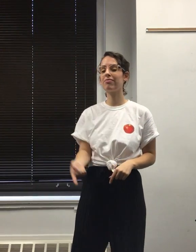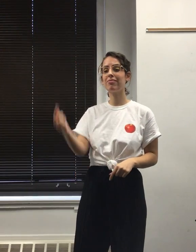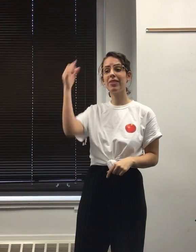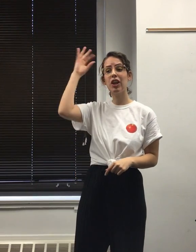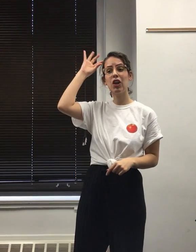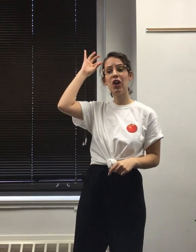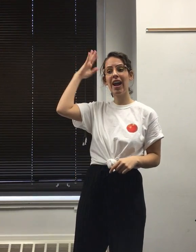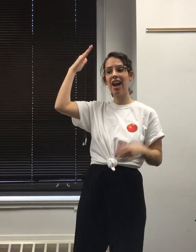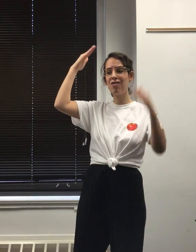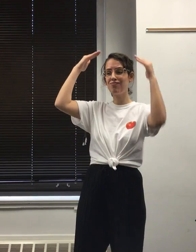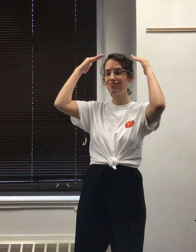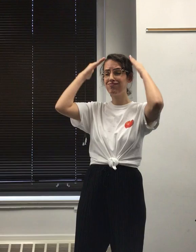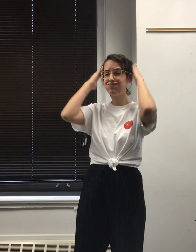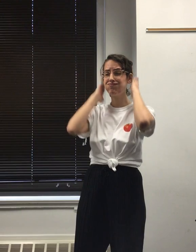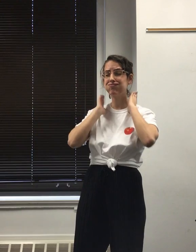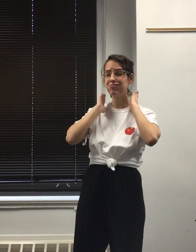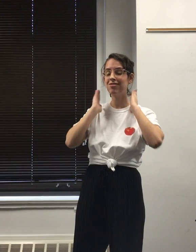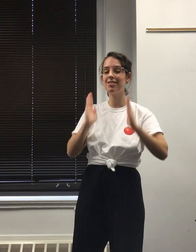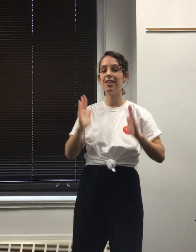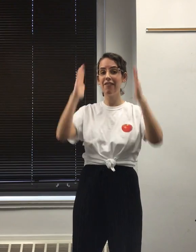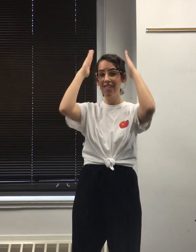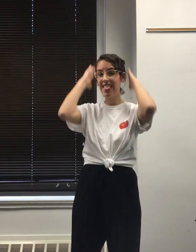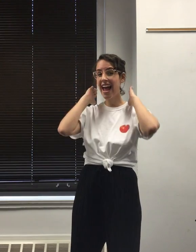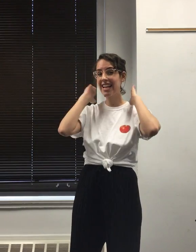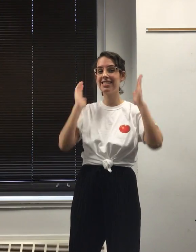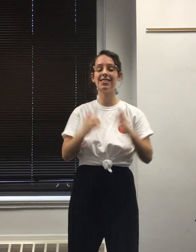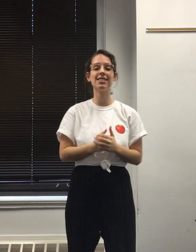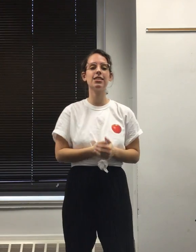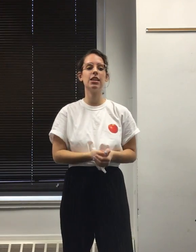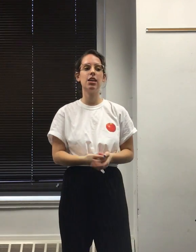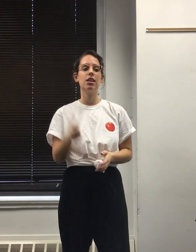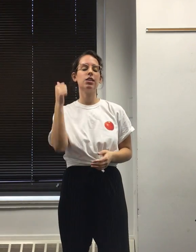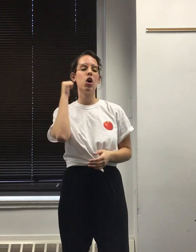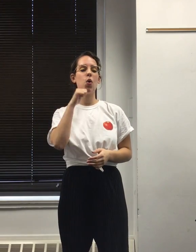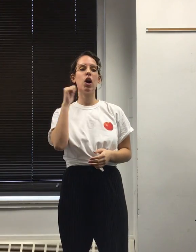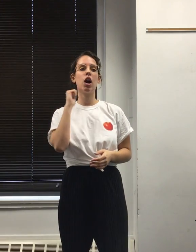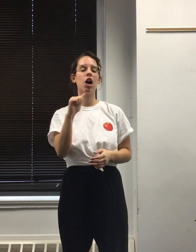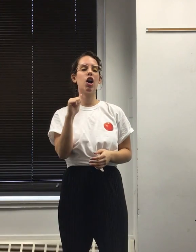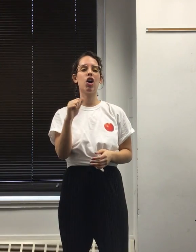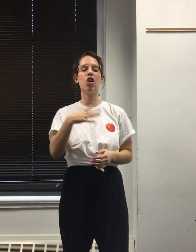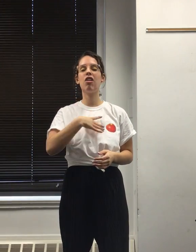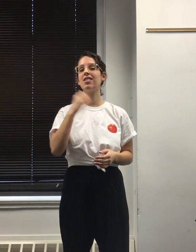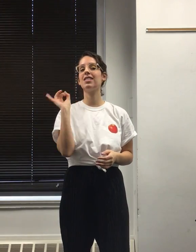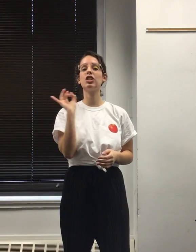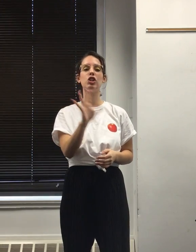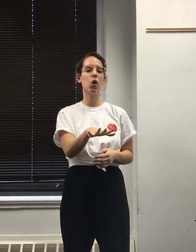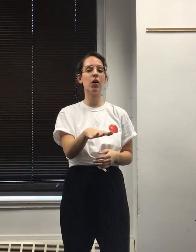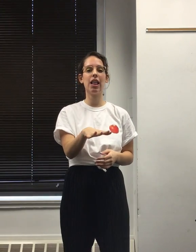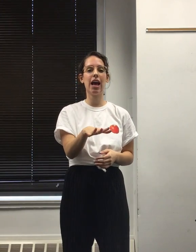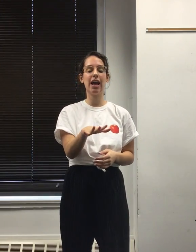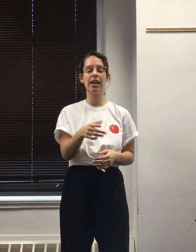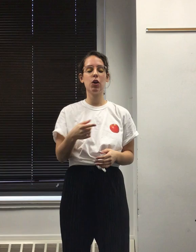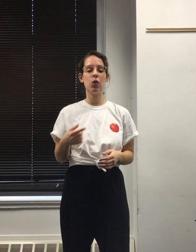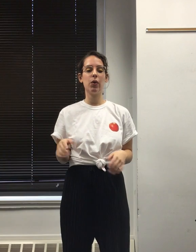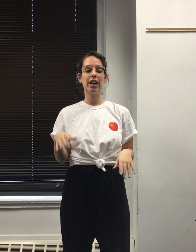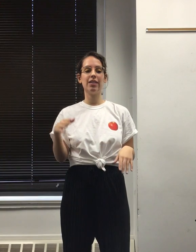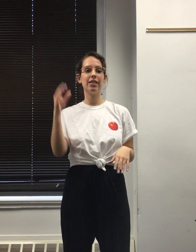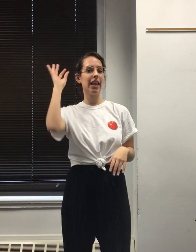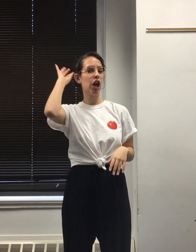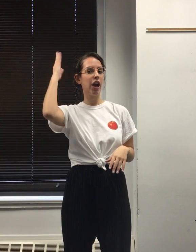Okay? Those girls just hate it when the hair gets flat. Other thing, go outside and would you rather be outside working